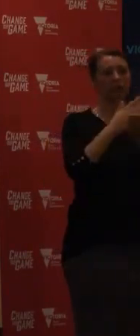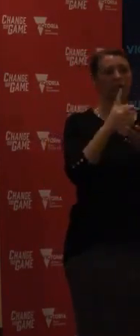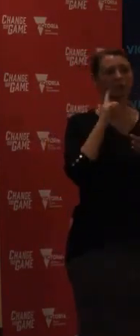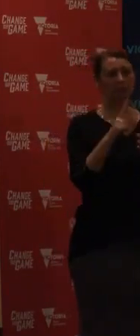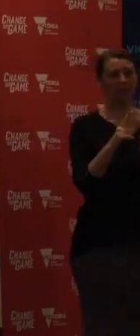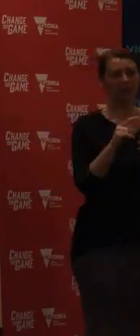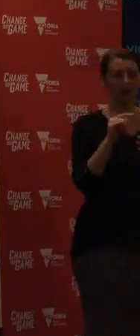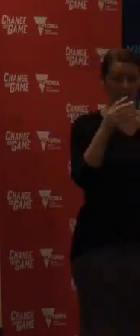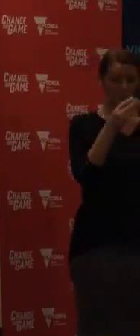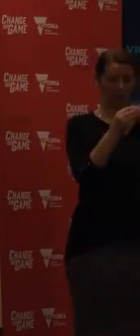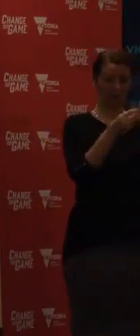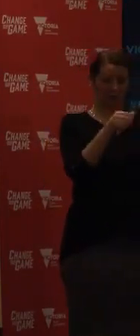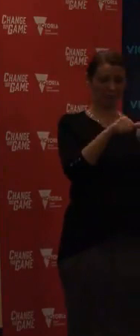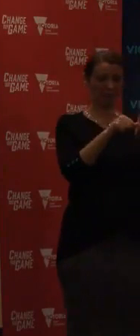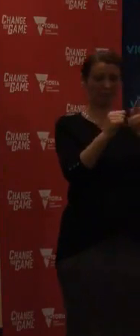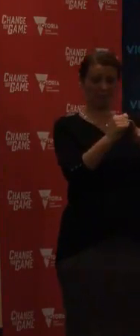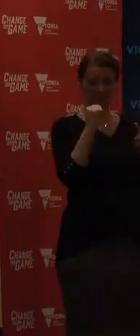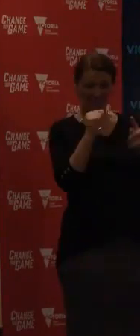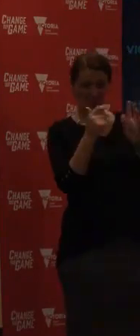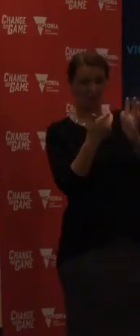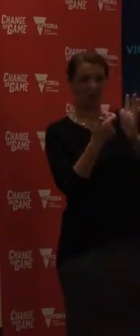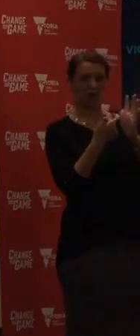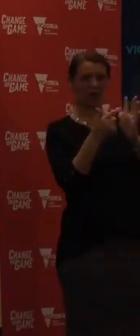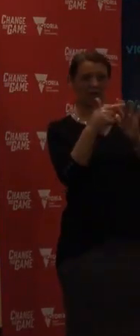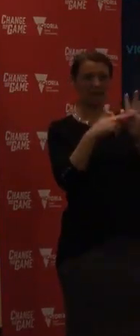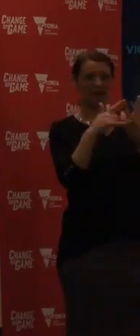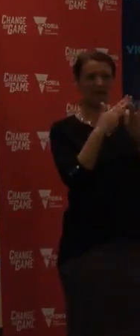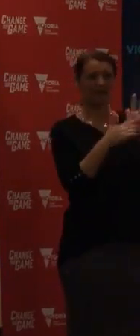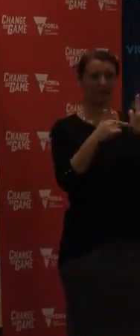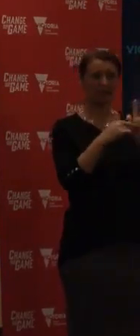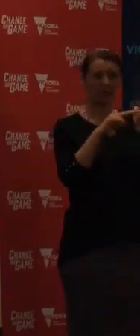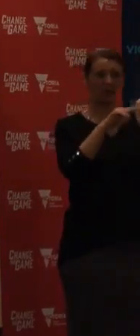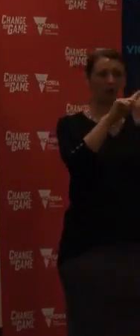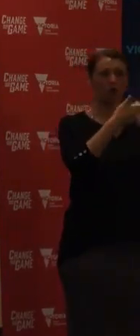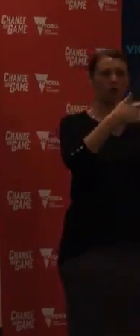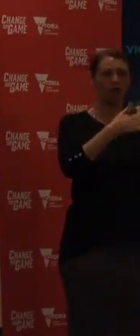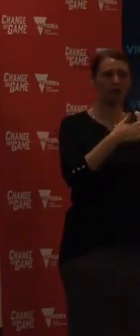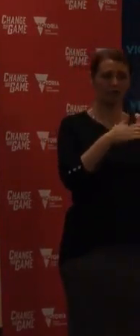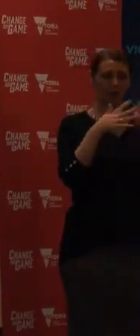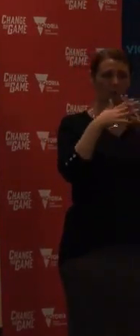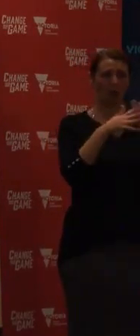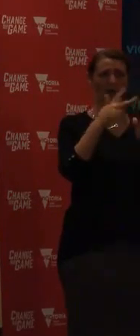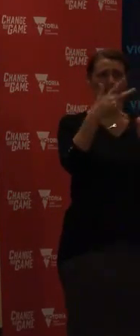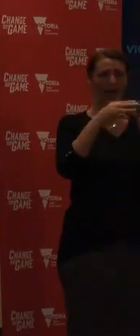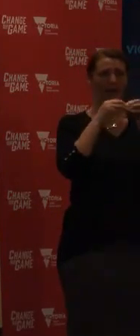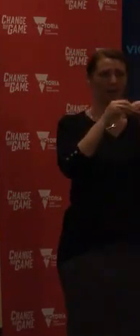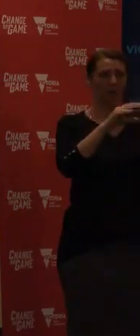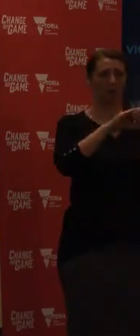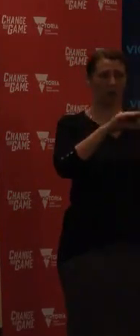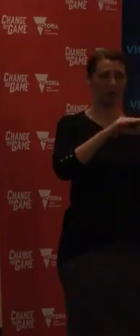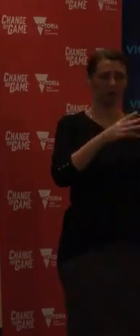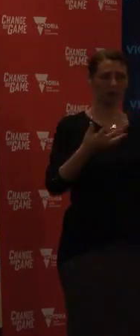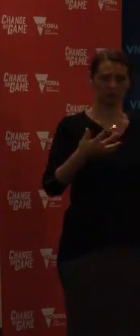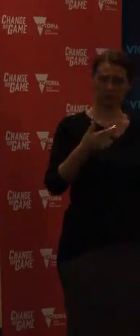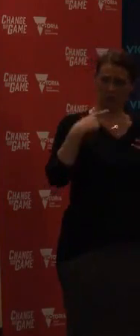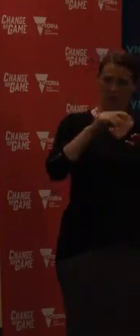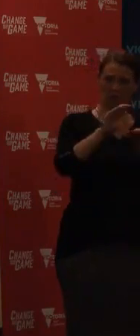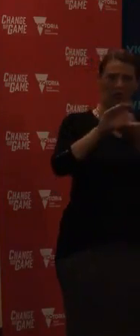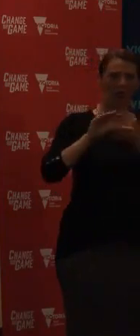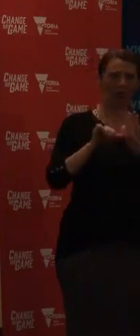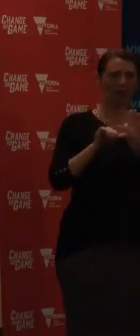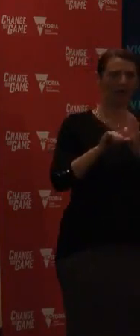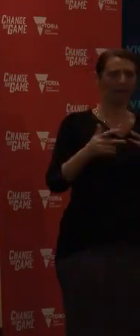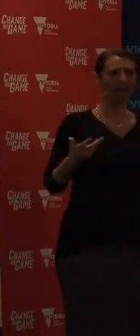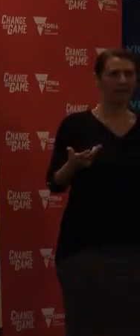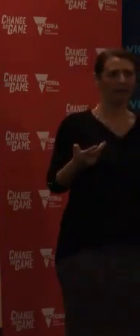on a return on investment basis, the disability tourism industry is worth about $8 billion to the Australian economy, a piece of that. So let's basically,